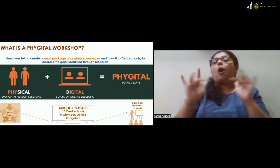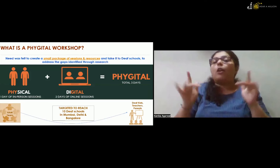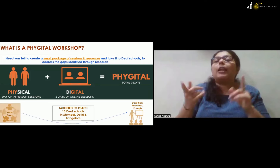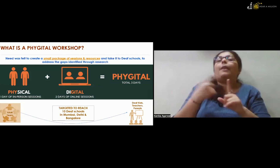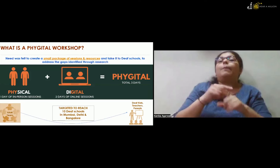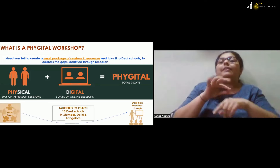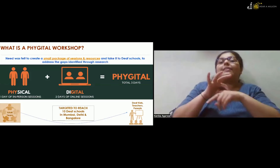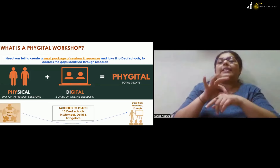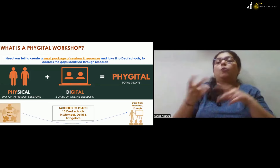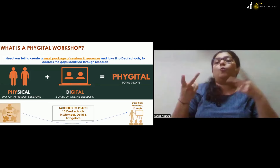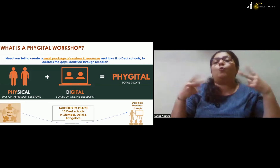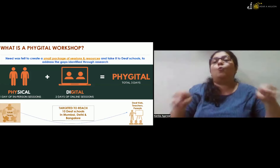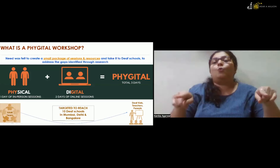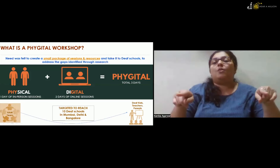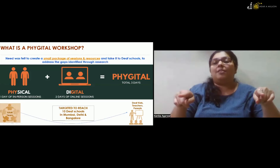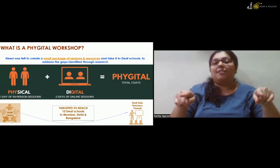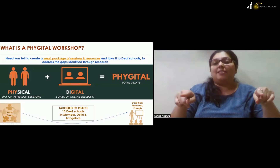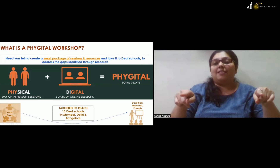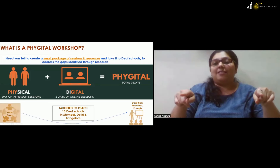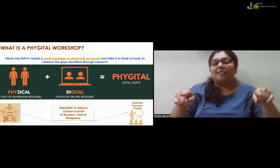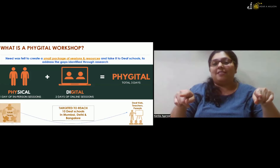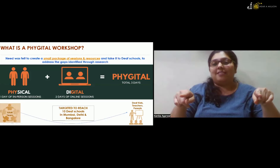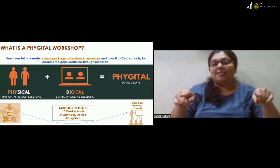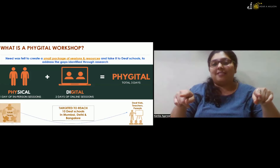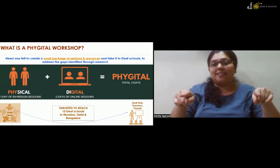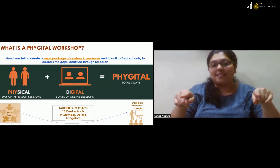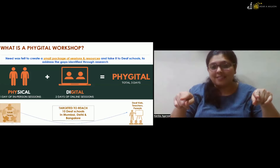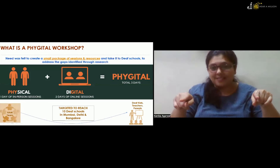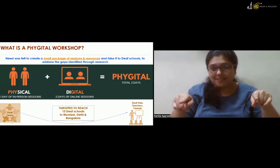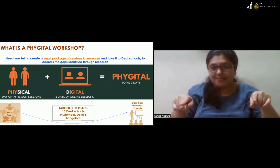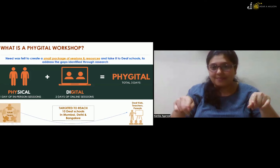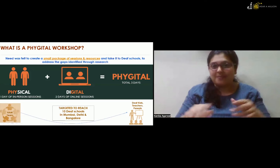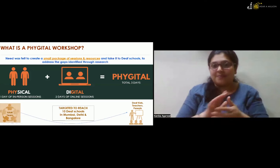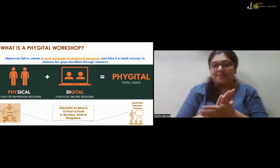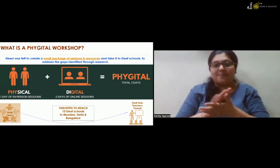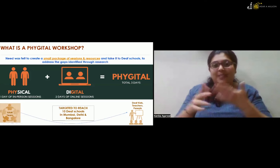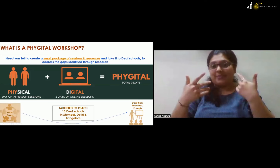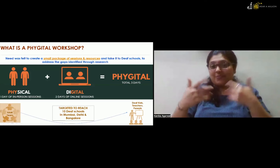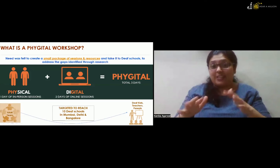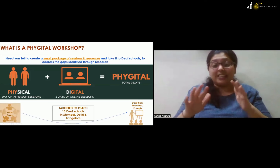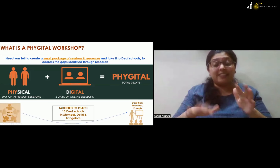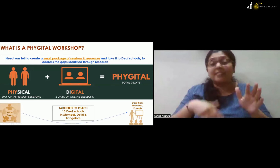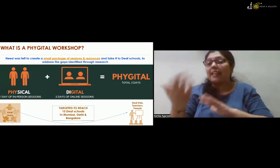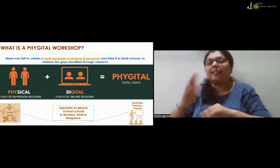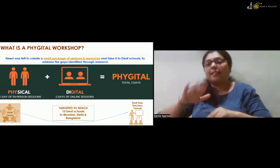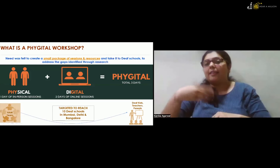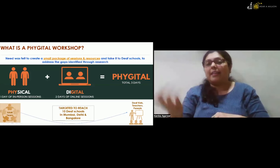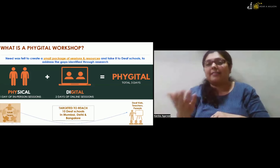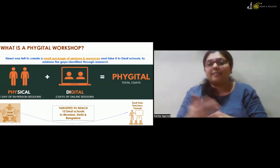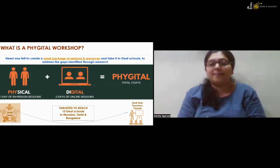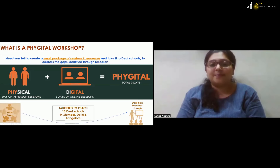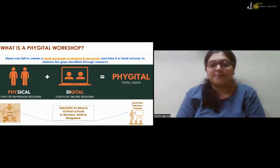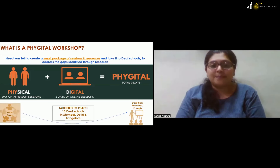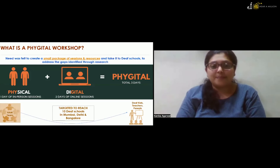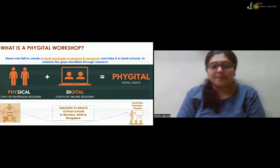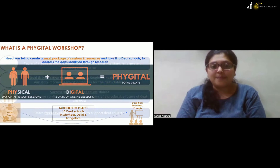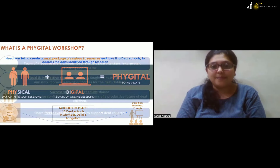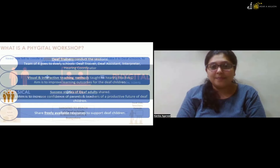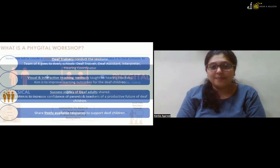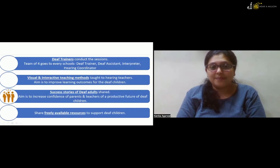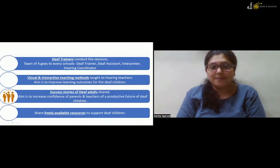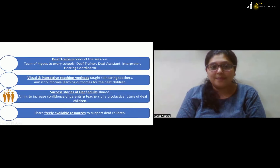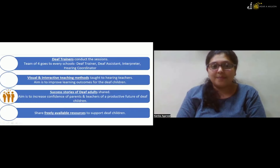There's a connection, right? The ham team, and there's the arrow, which is actually pointed towards deaf kids, teachers, parents.